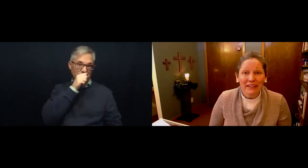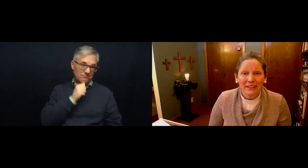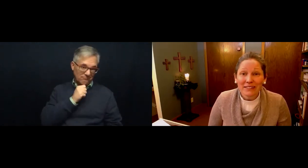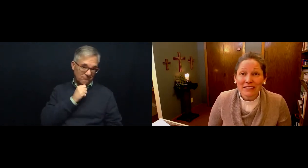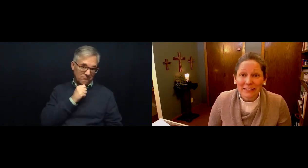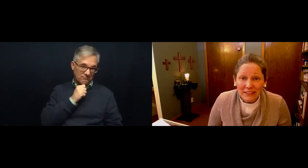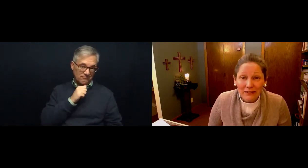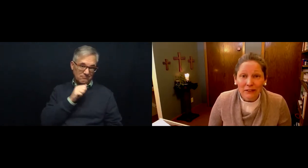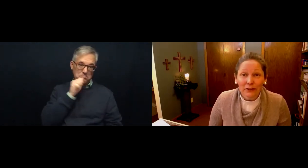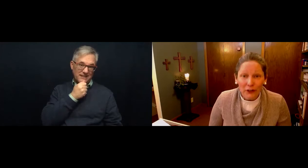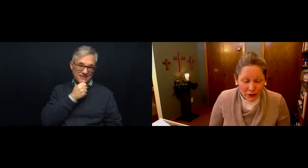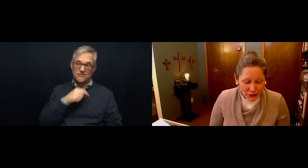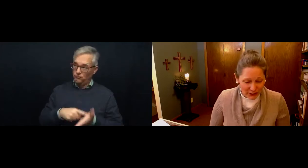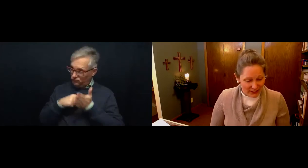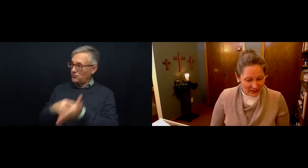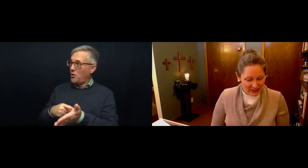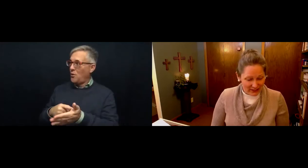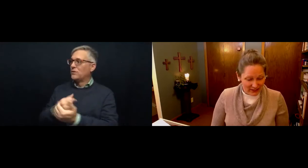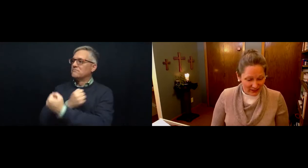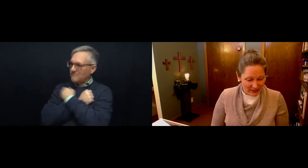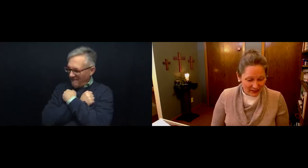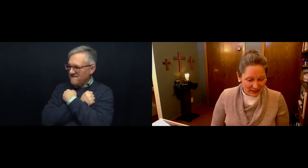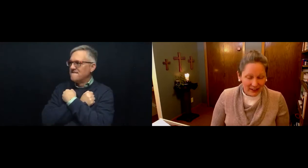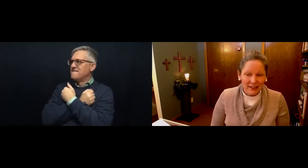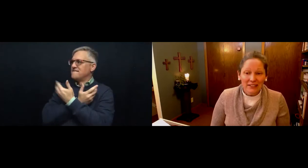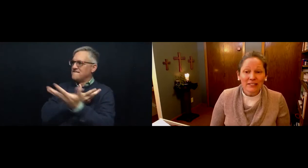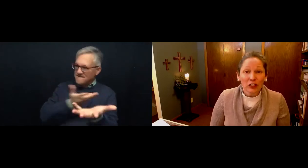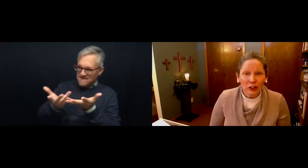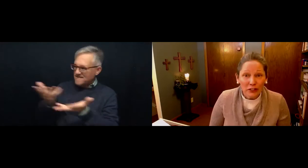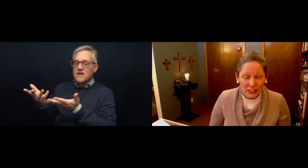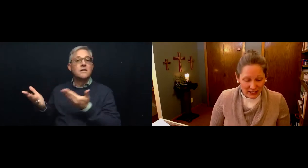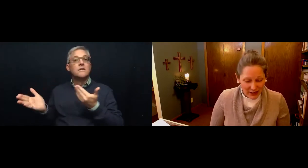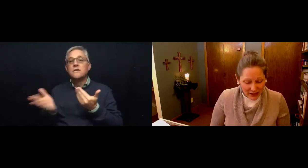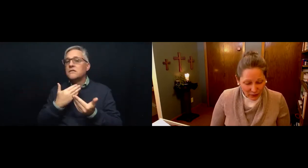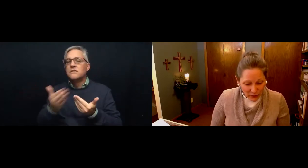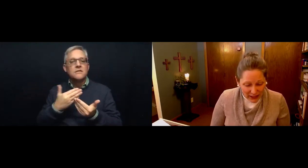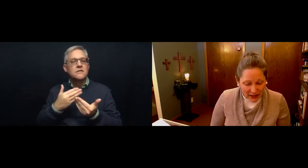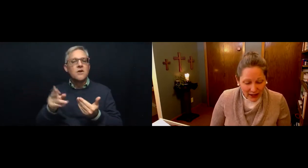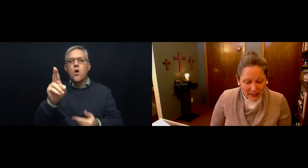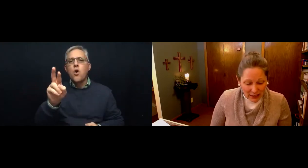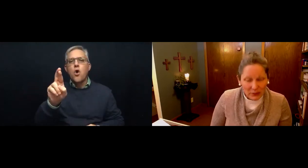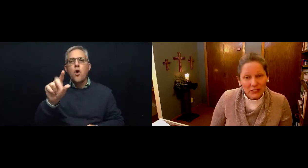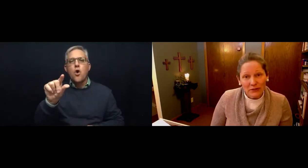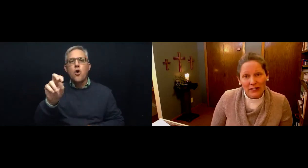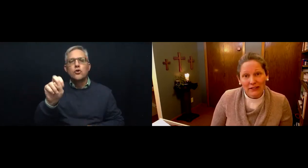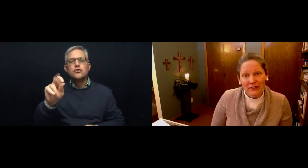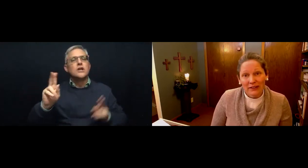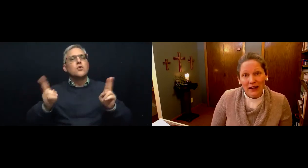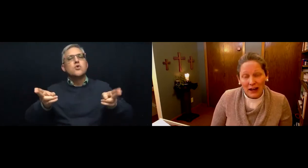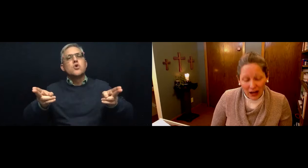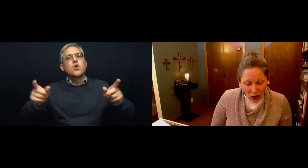But it is still urgent. It is urgent that we